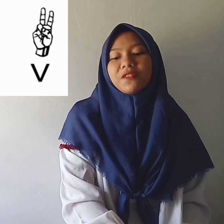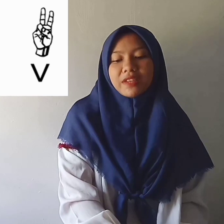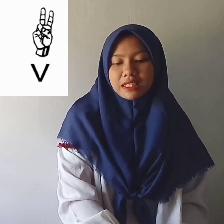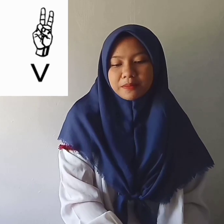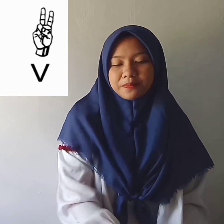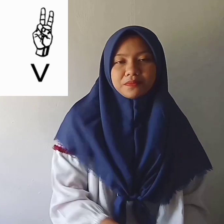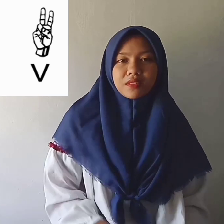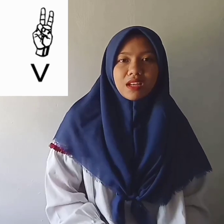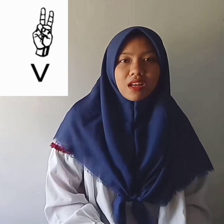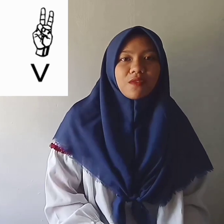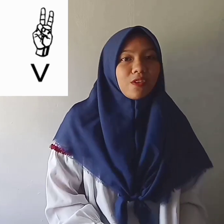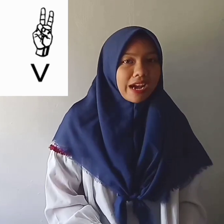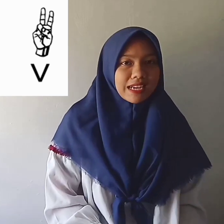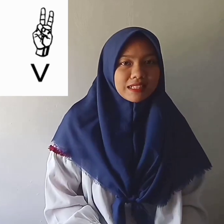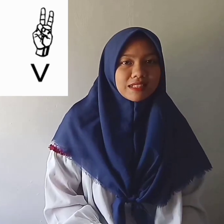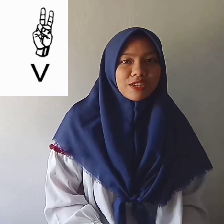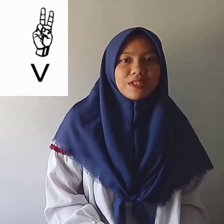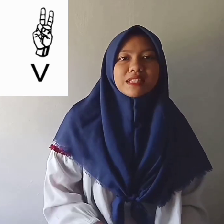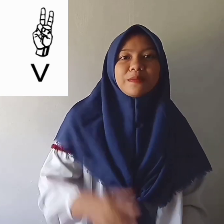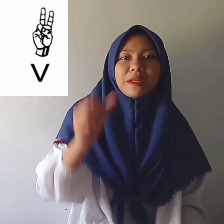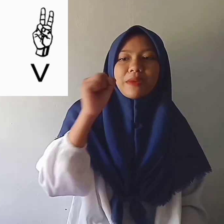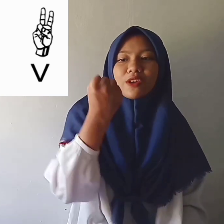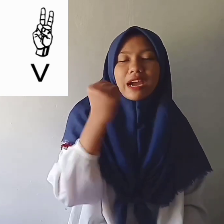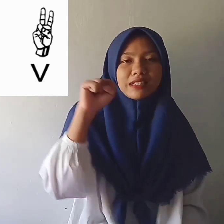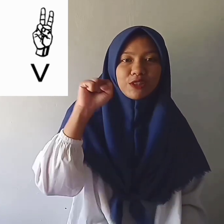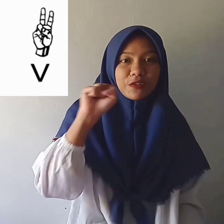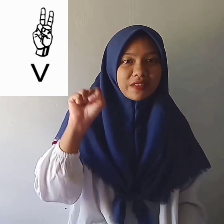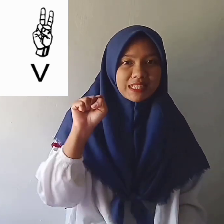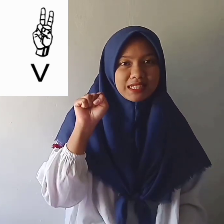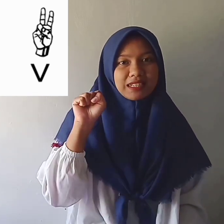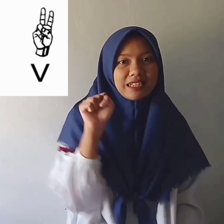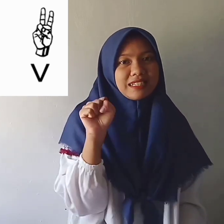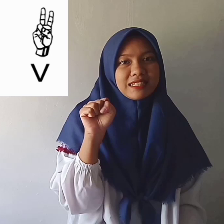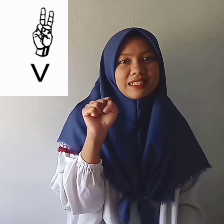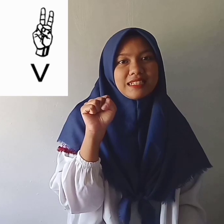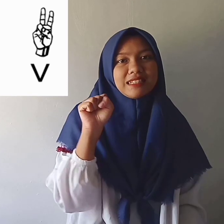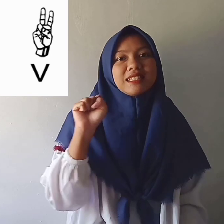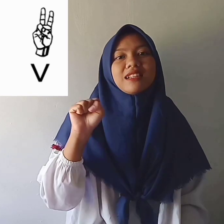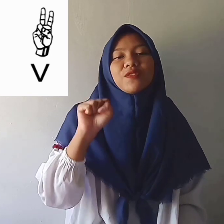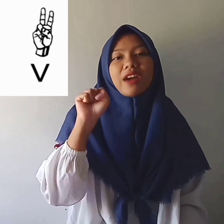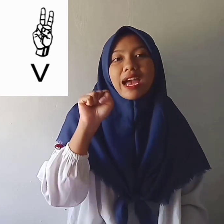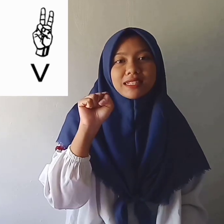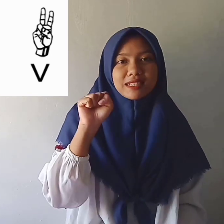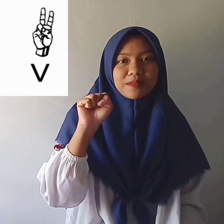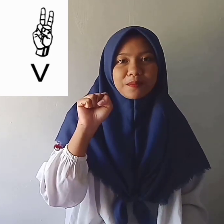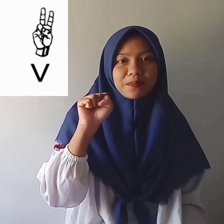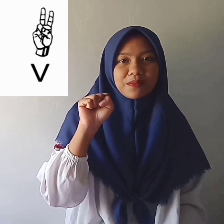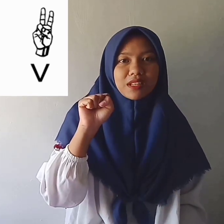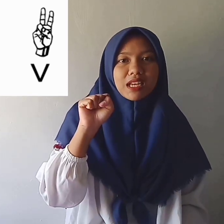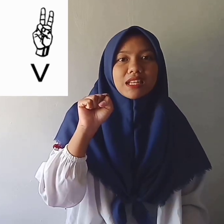V. For S, you just simply make your hand into fist like this. It stands for S. The